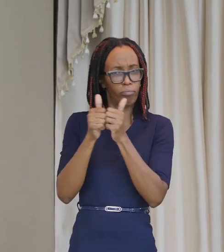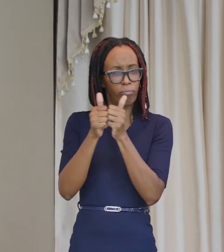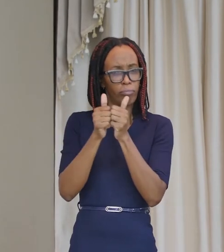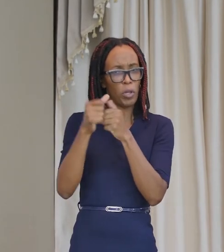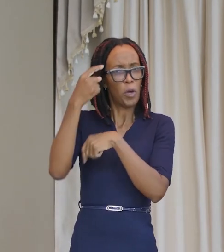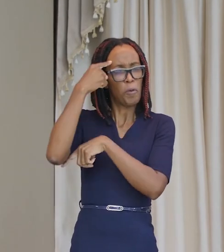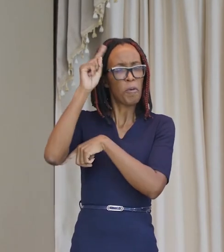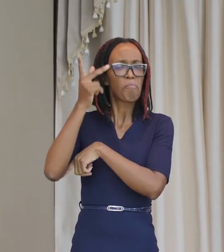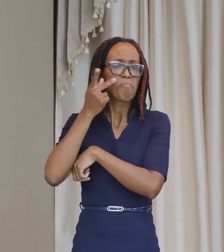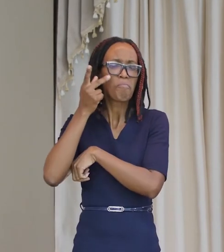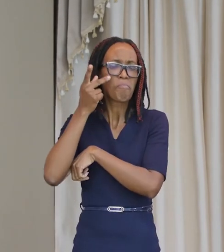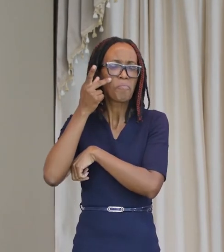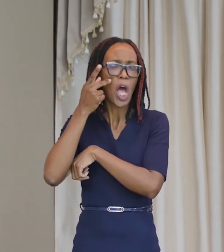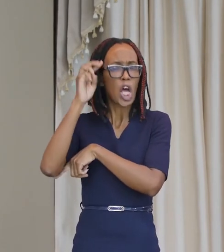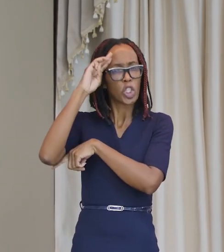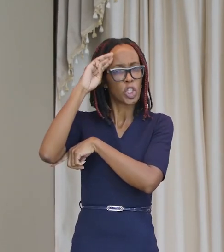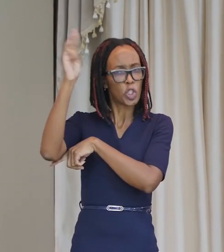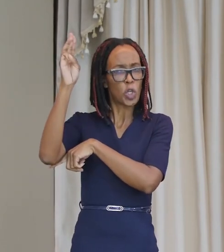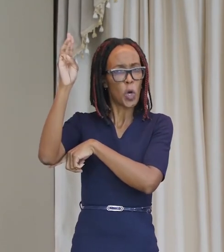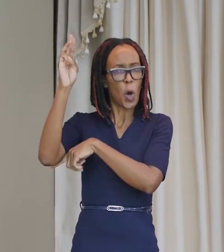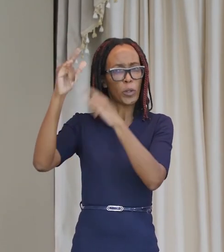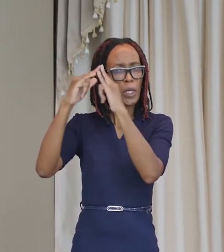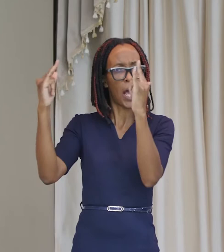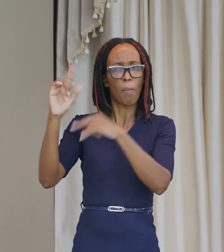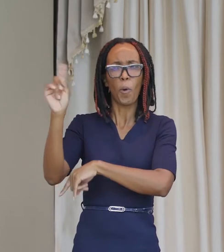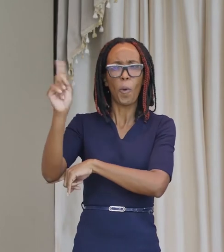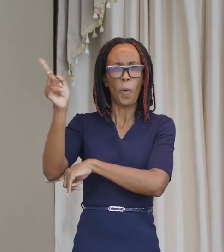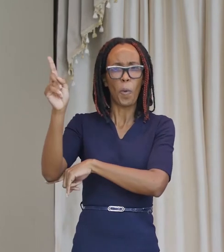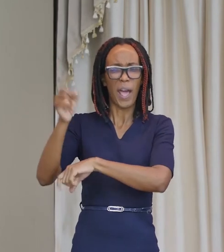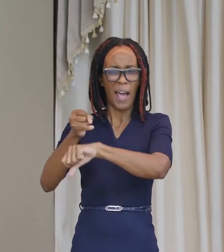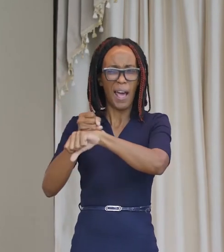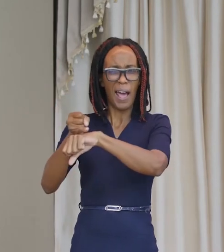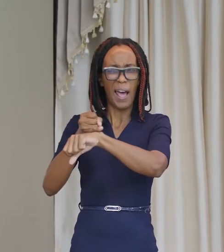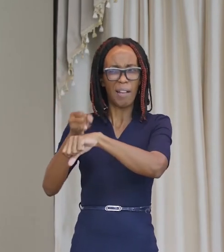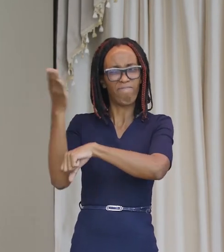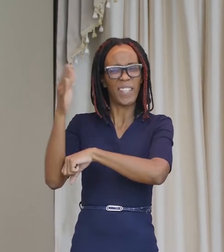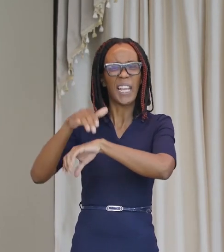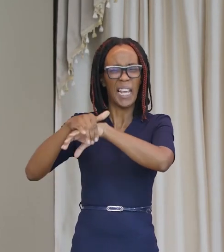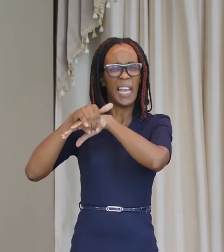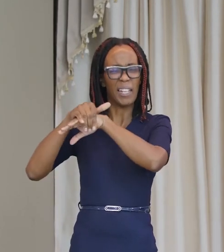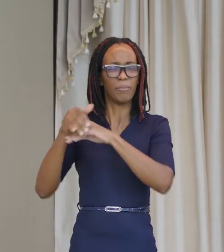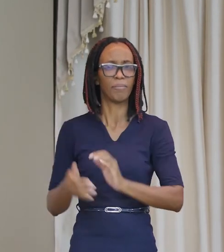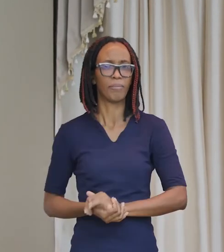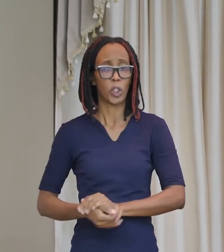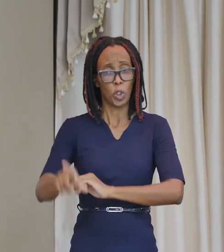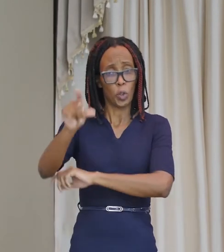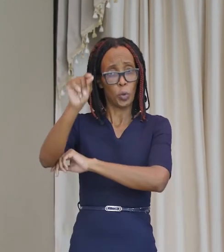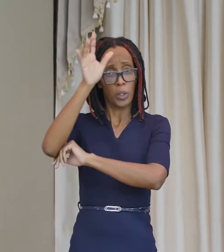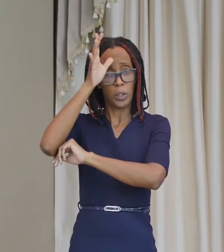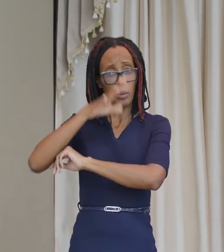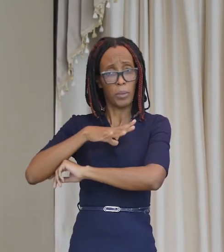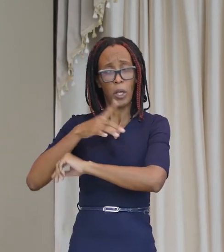an experimental scout camp on Brownsea Island, England. These 20 were